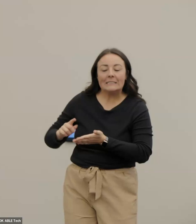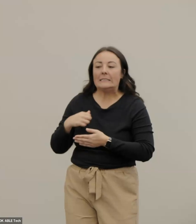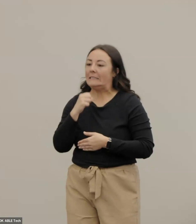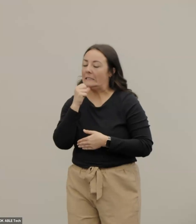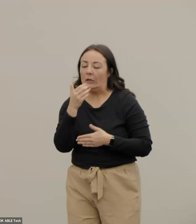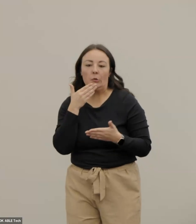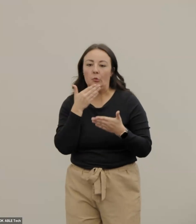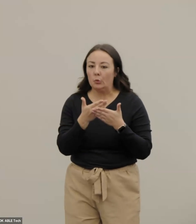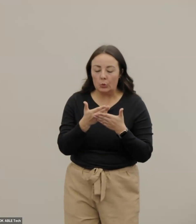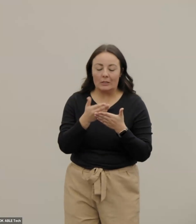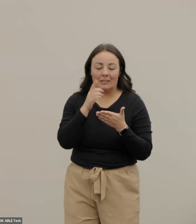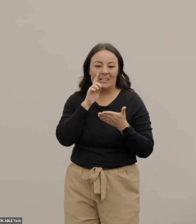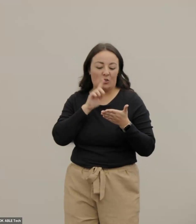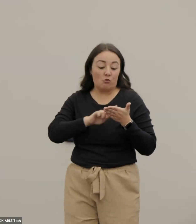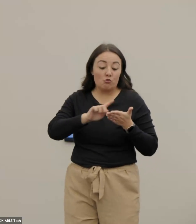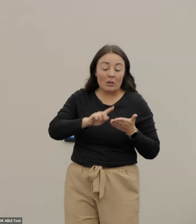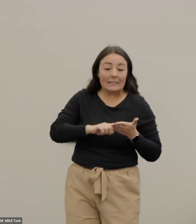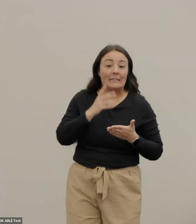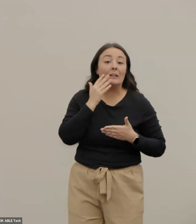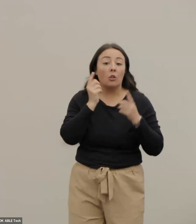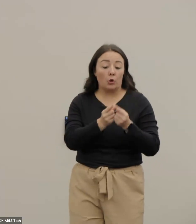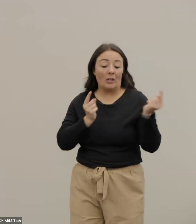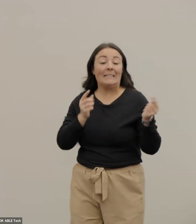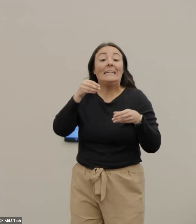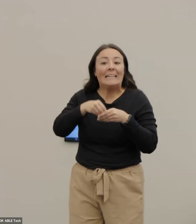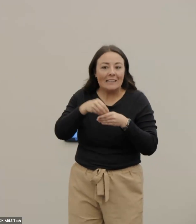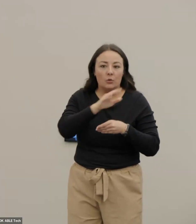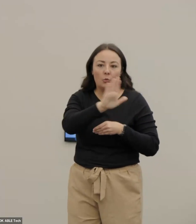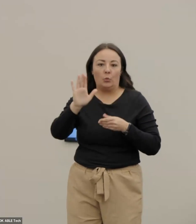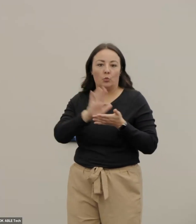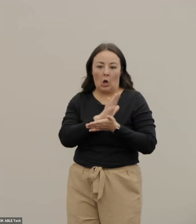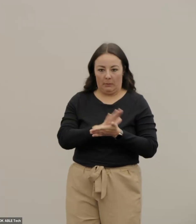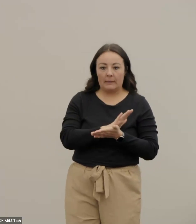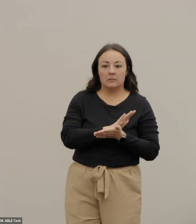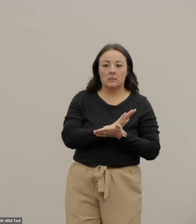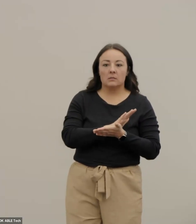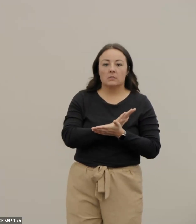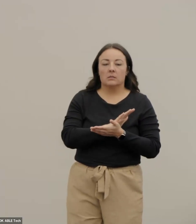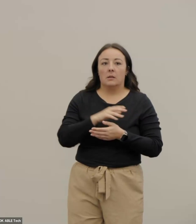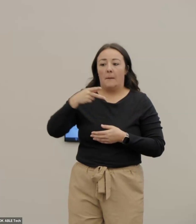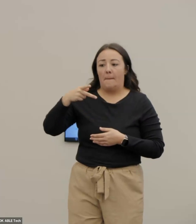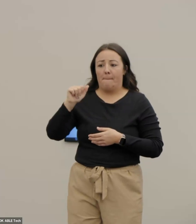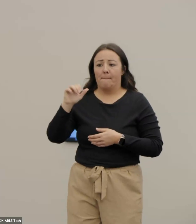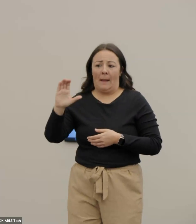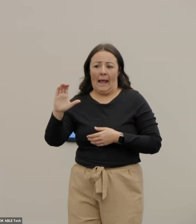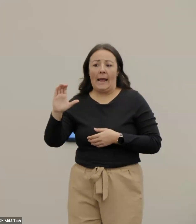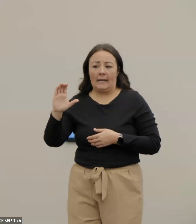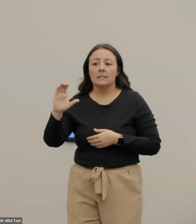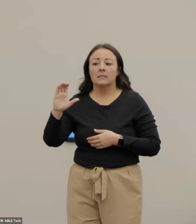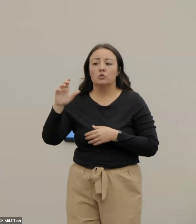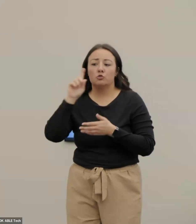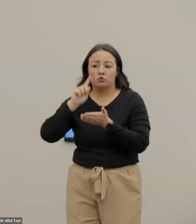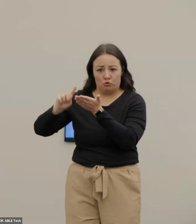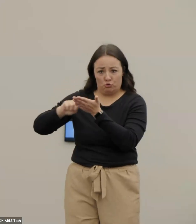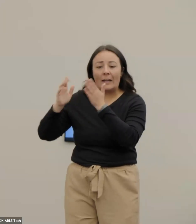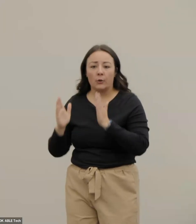checking the color contrast in your document. The pack checker does check for color contrast, but we end up